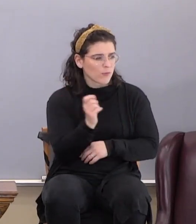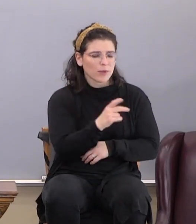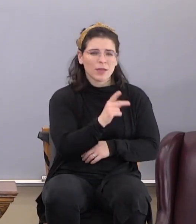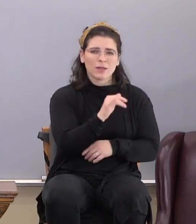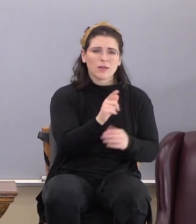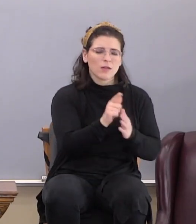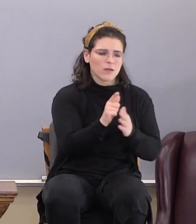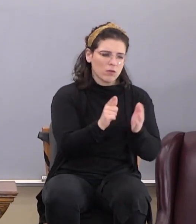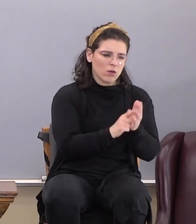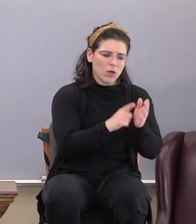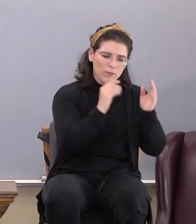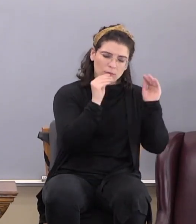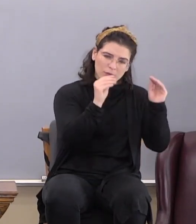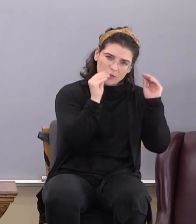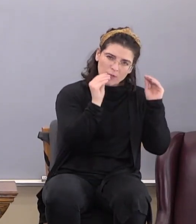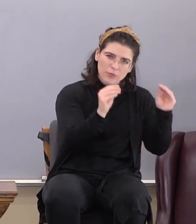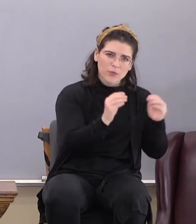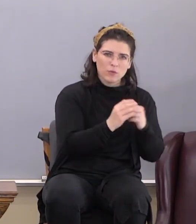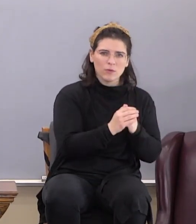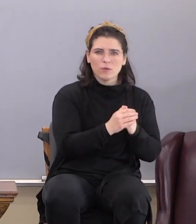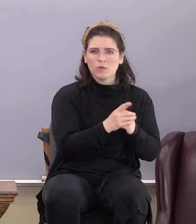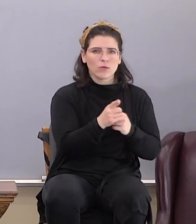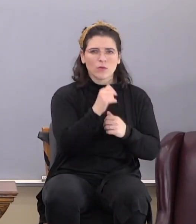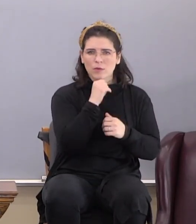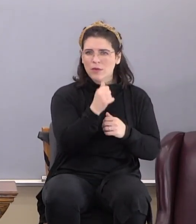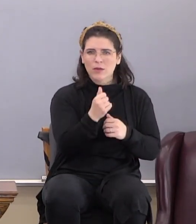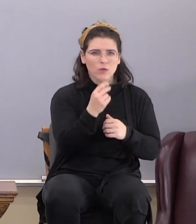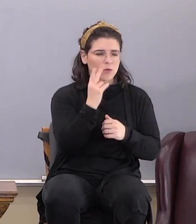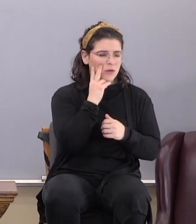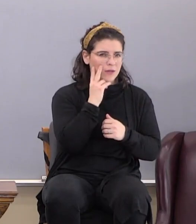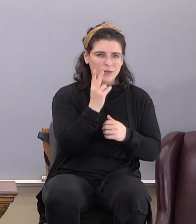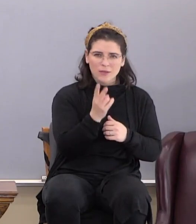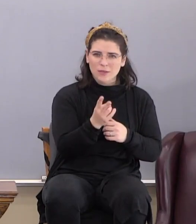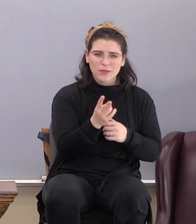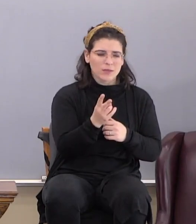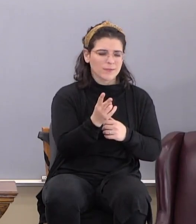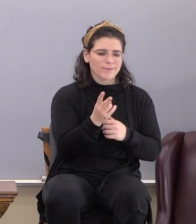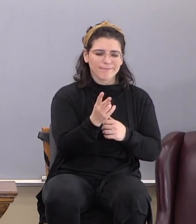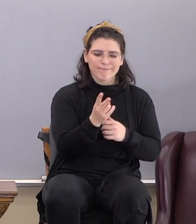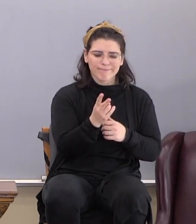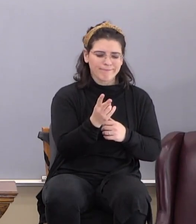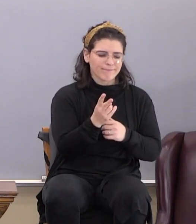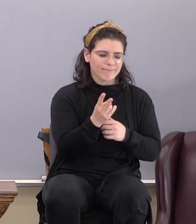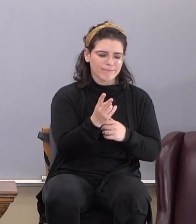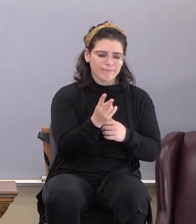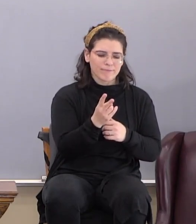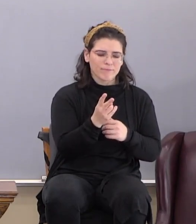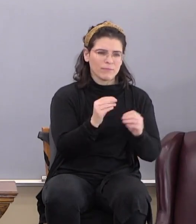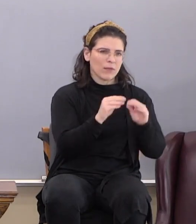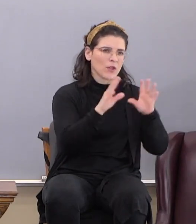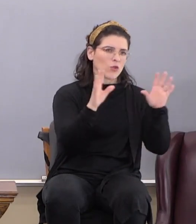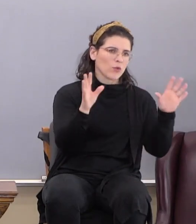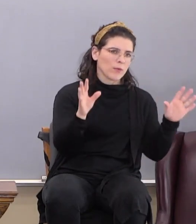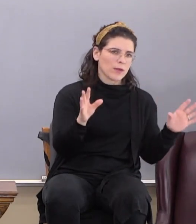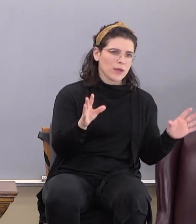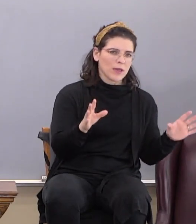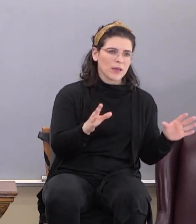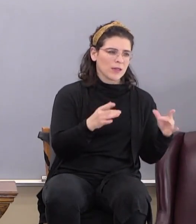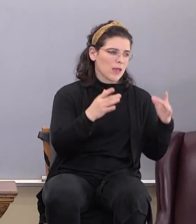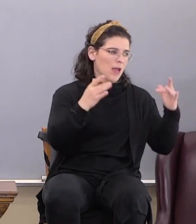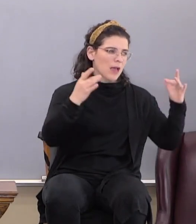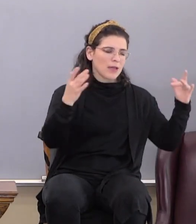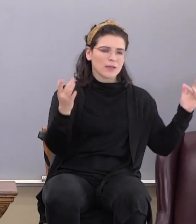that law principle, you're not going to see the illuminating,